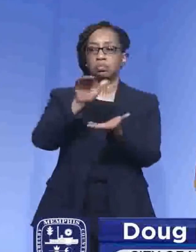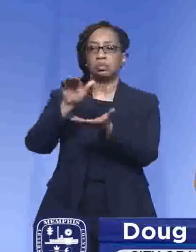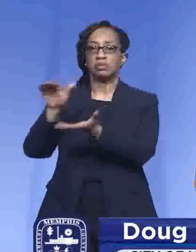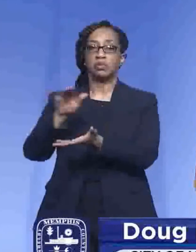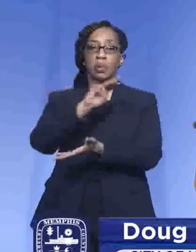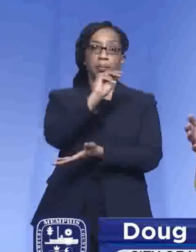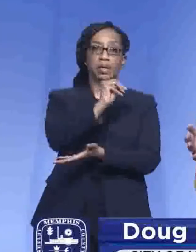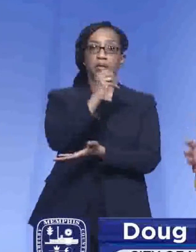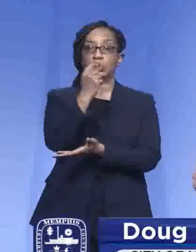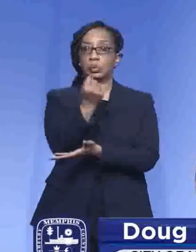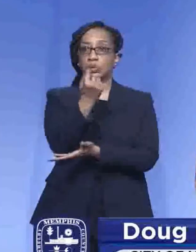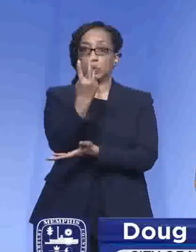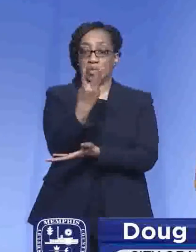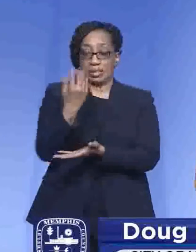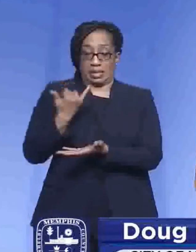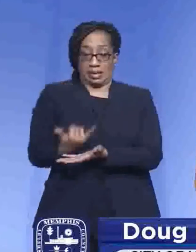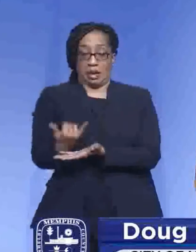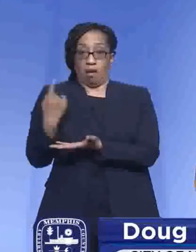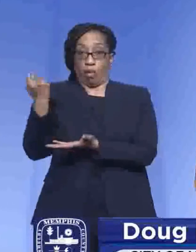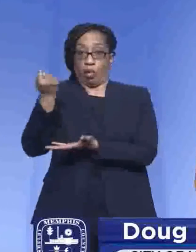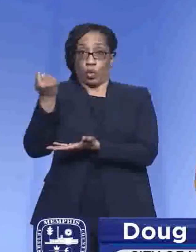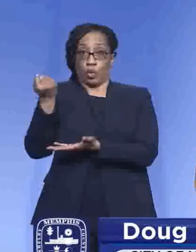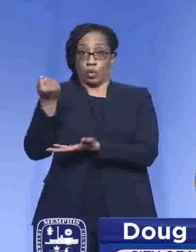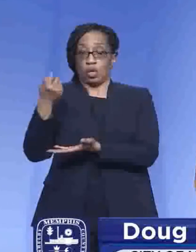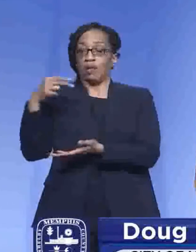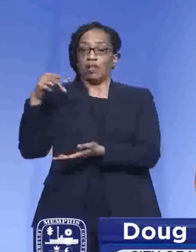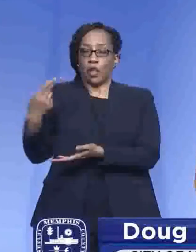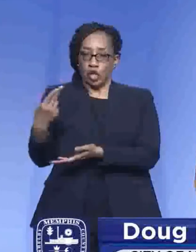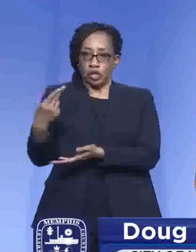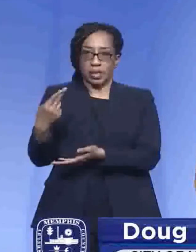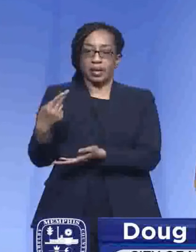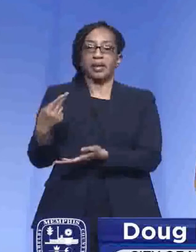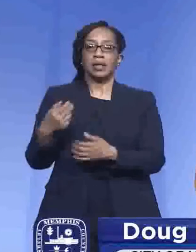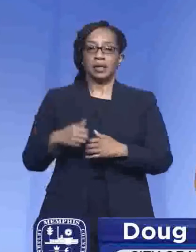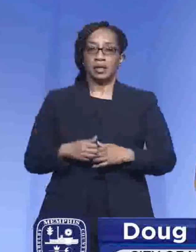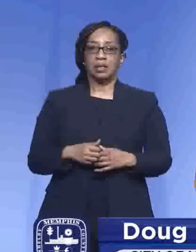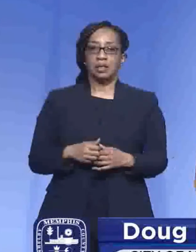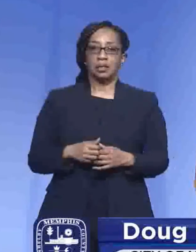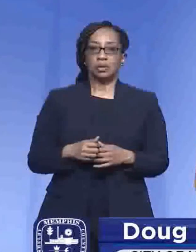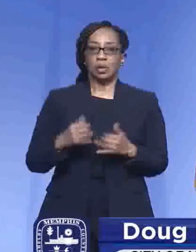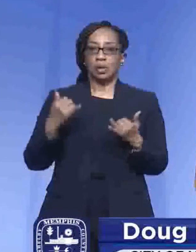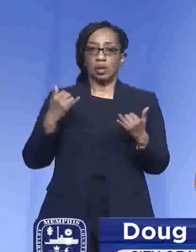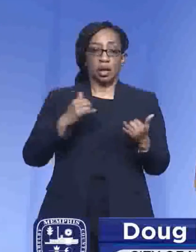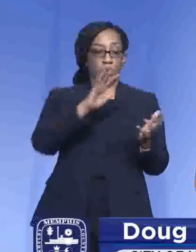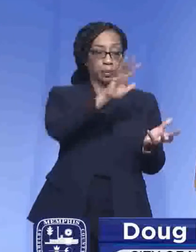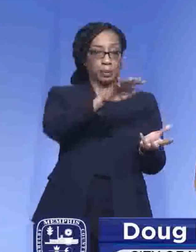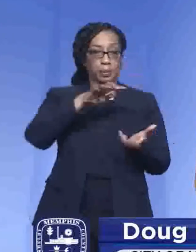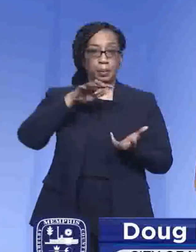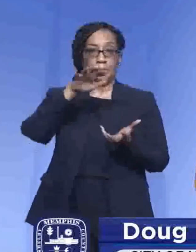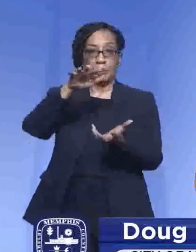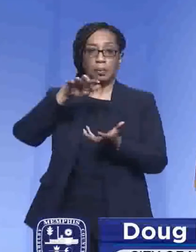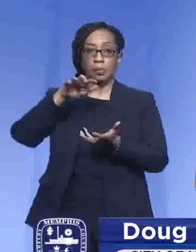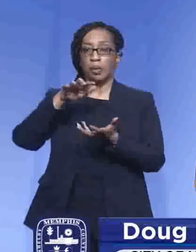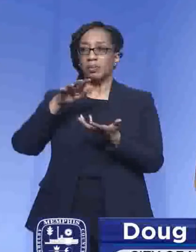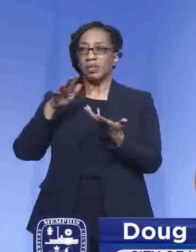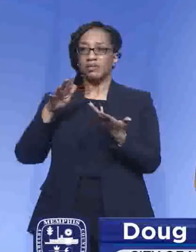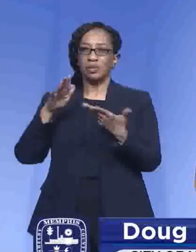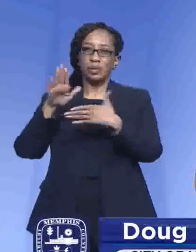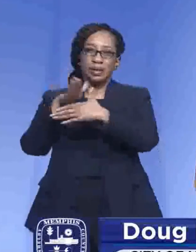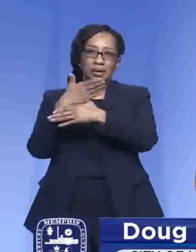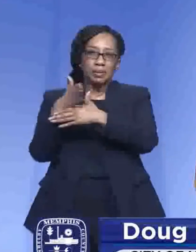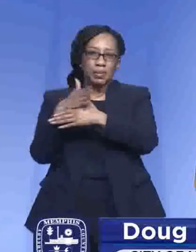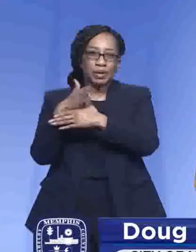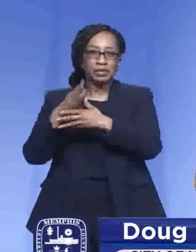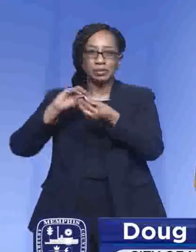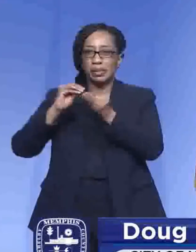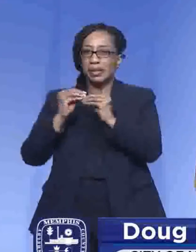and Wednesday, and now today is Thursday. So over those days, based on the number that we pulled out, I'm giving you an approximate number, Sam, and we